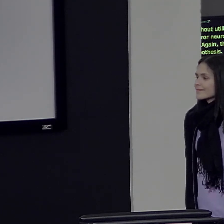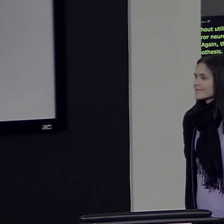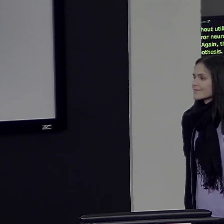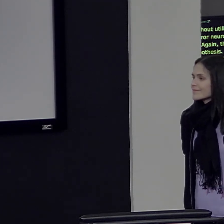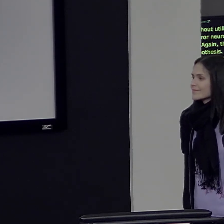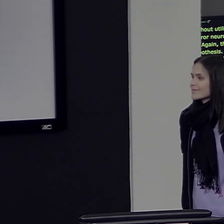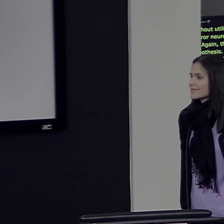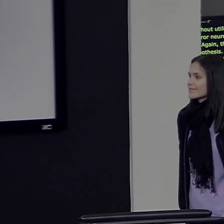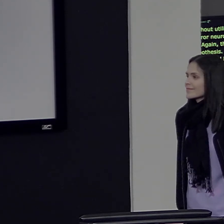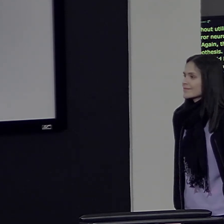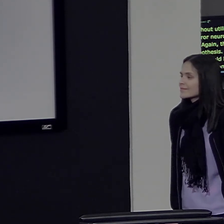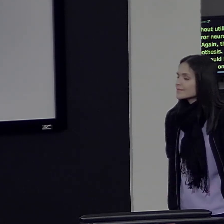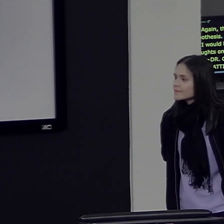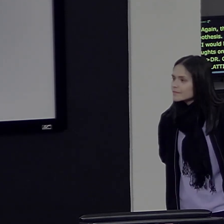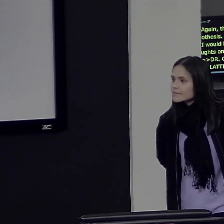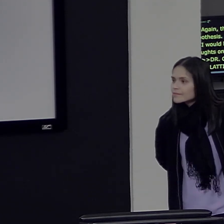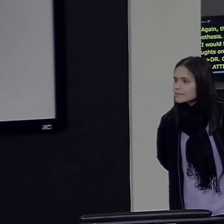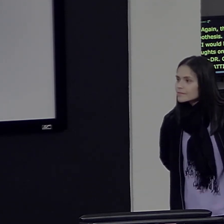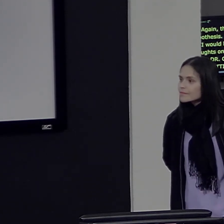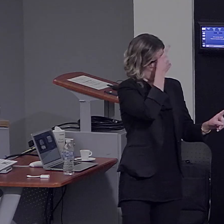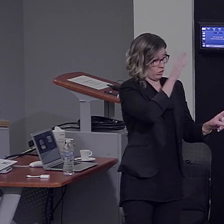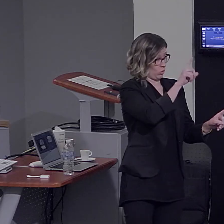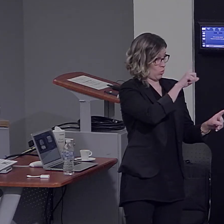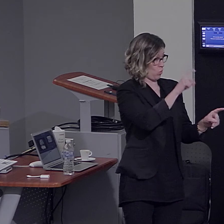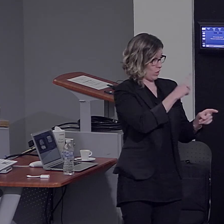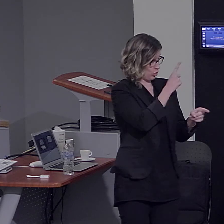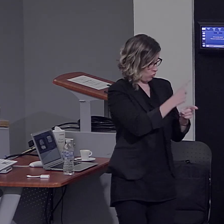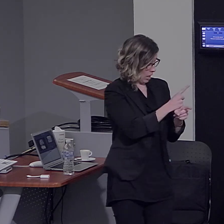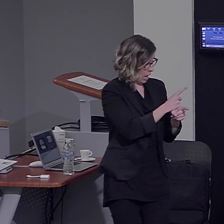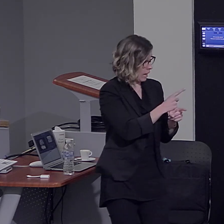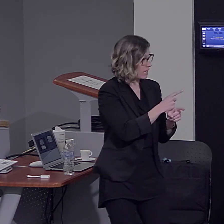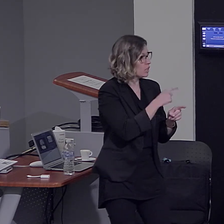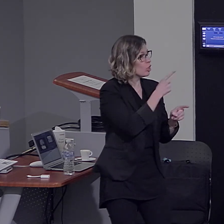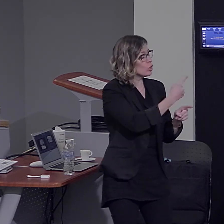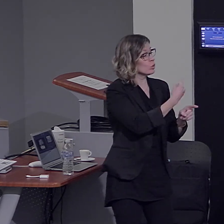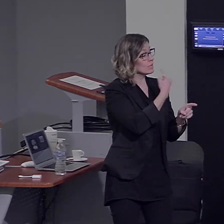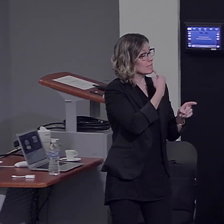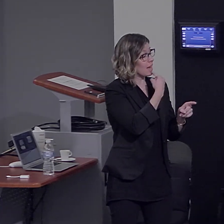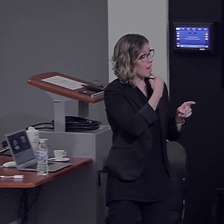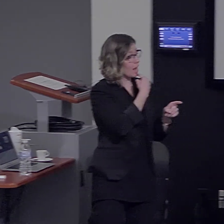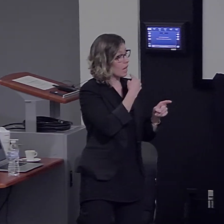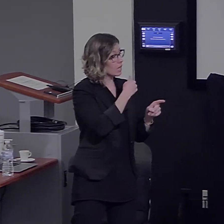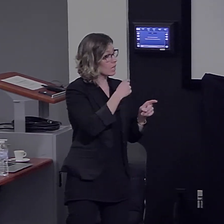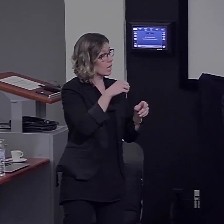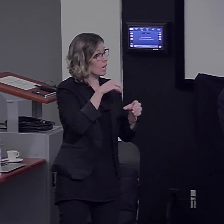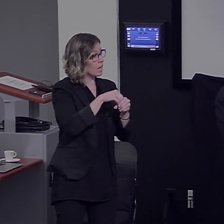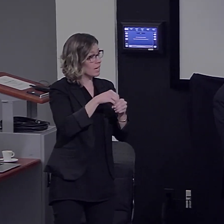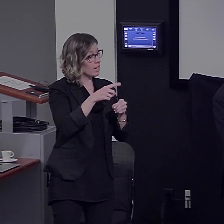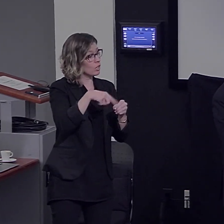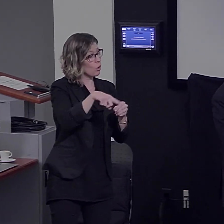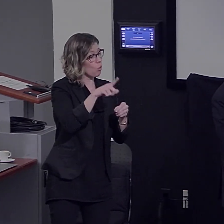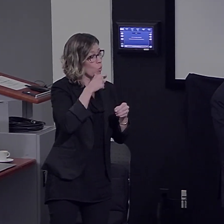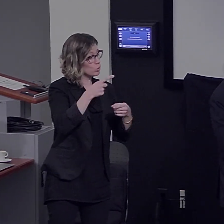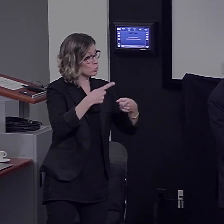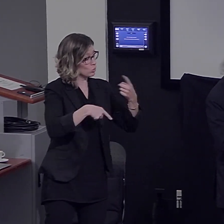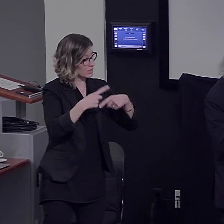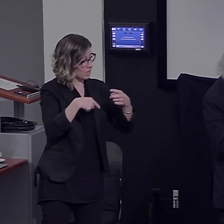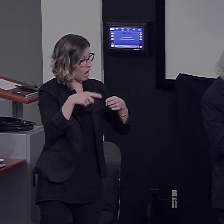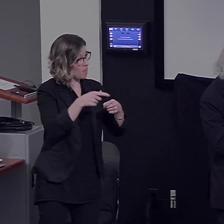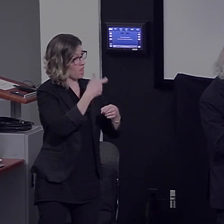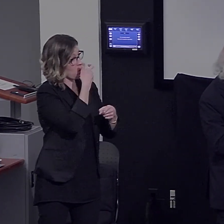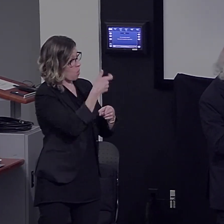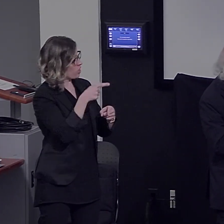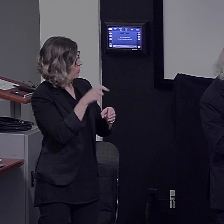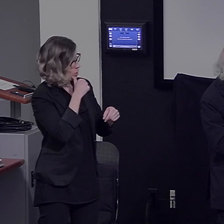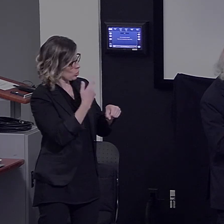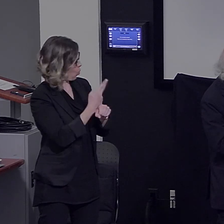Well, if I understood correctly what you're asking, you said that in the sign language they don't use mirror